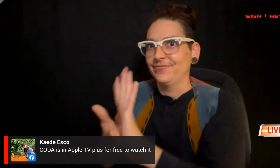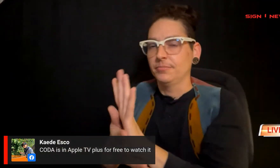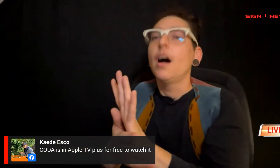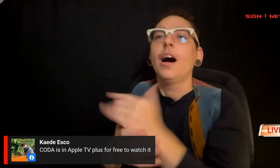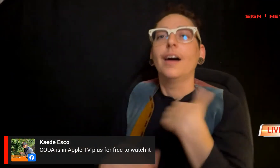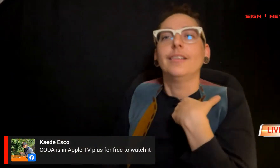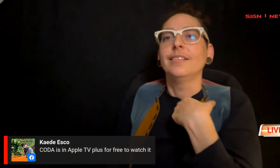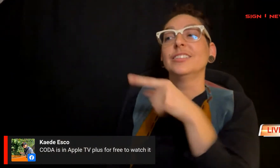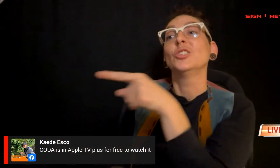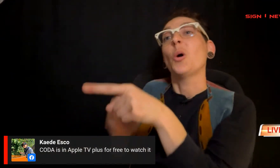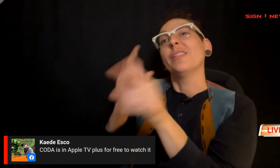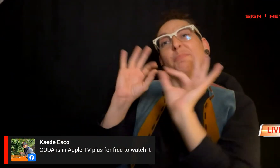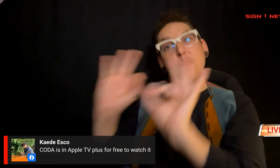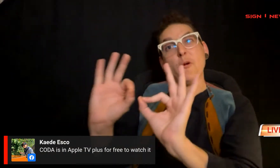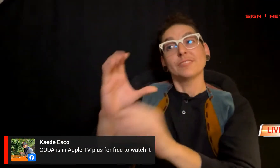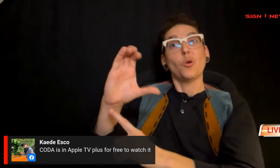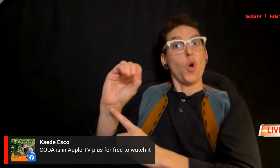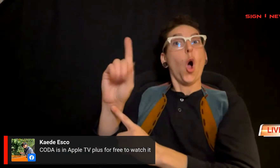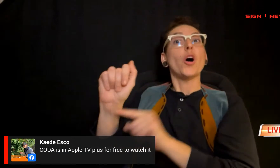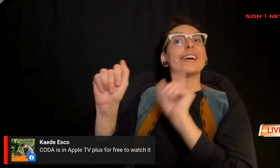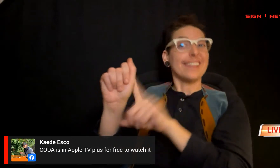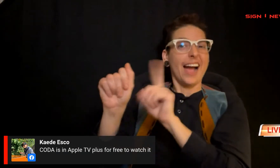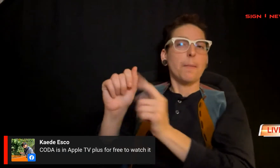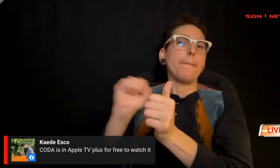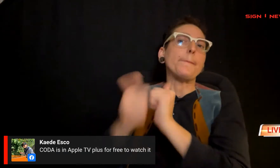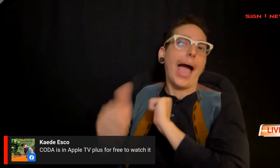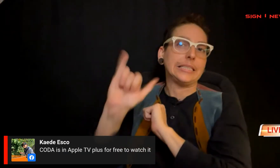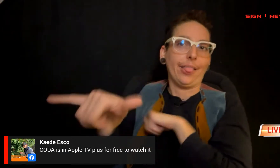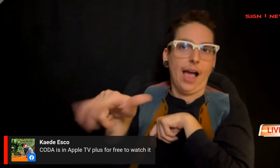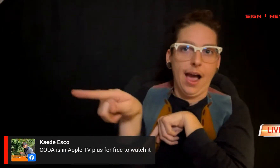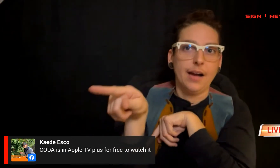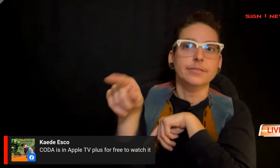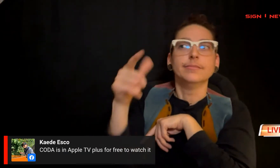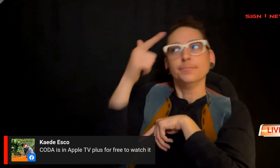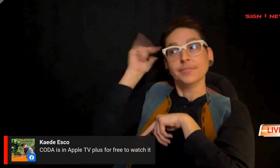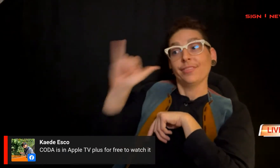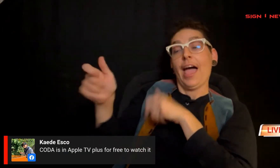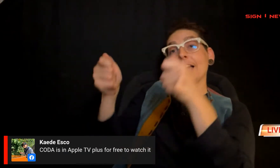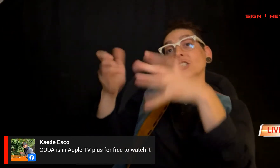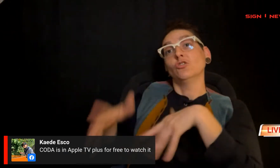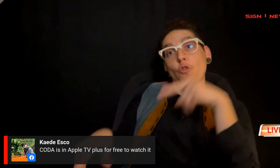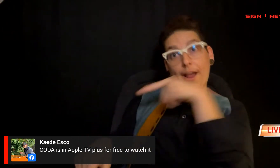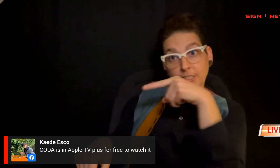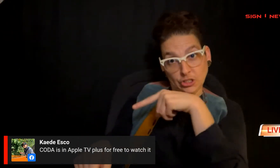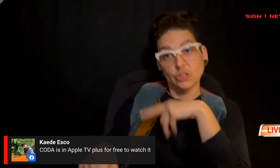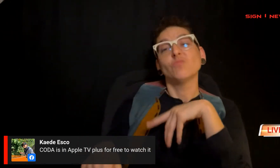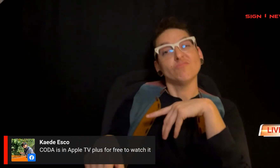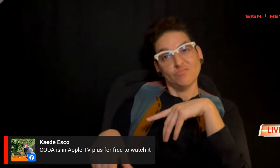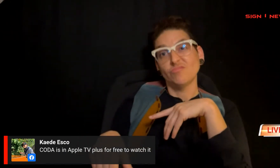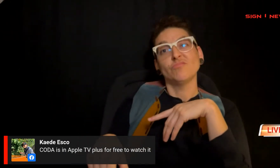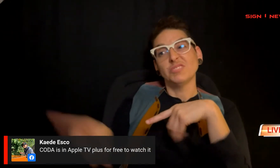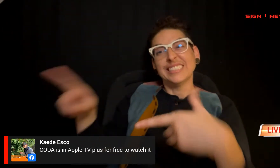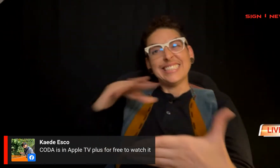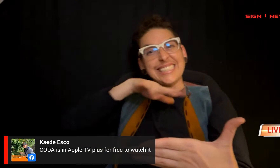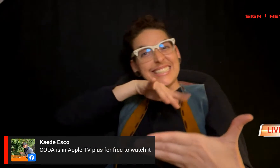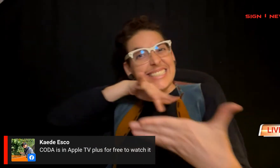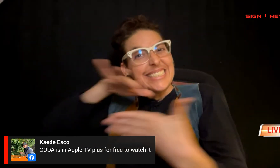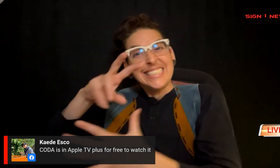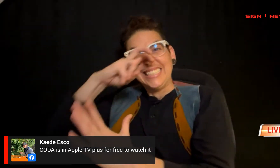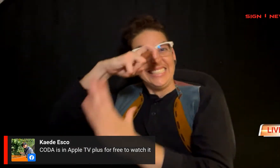and then they start the film. That's perfect. That was exactly what Coda did. That's what the director did.